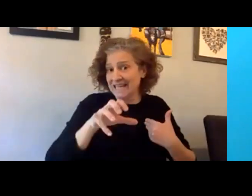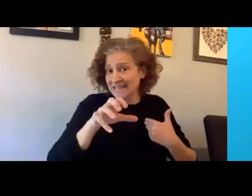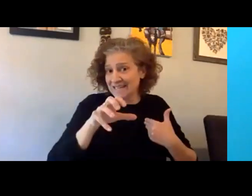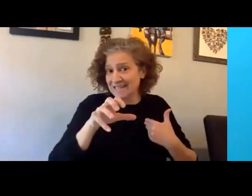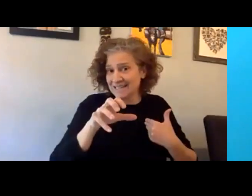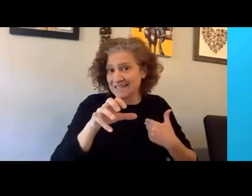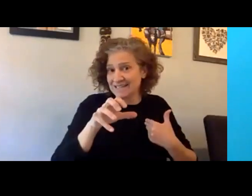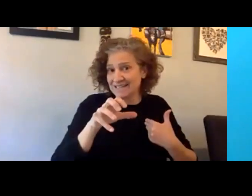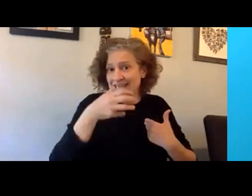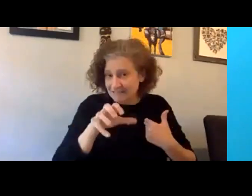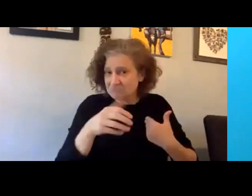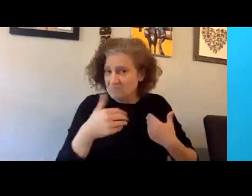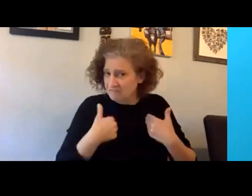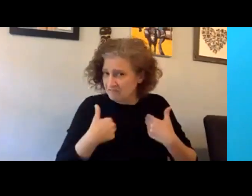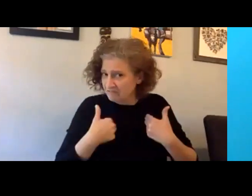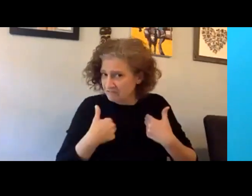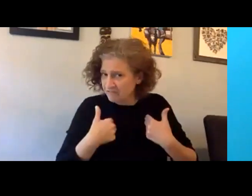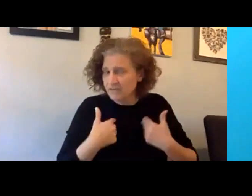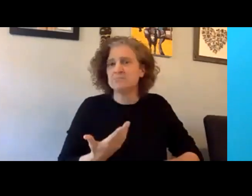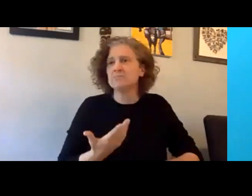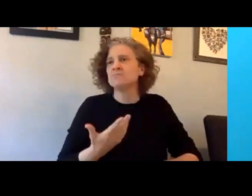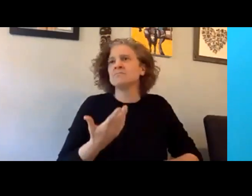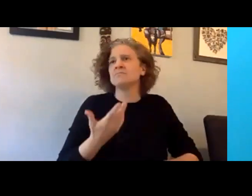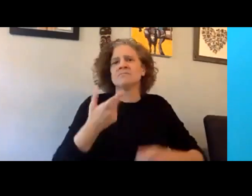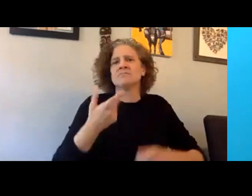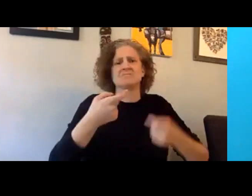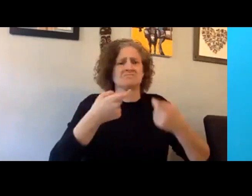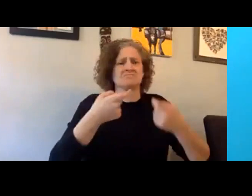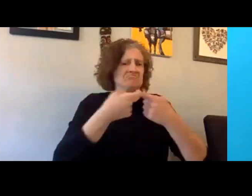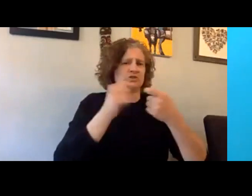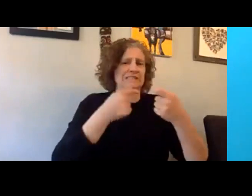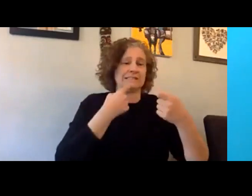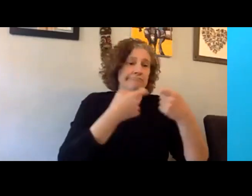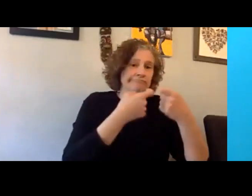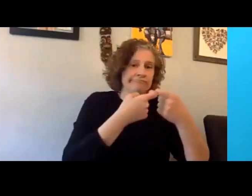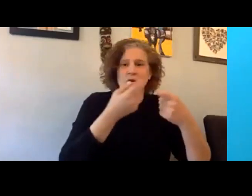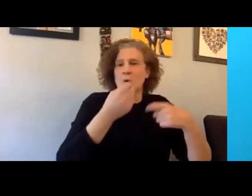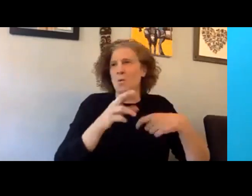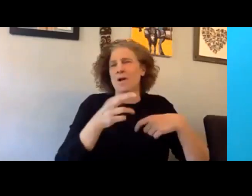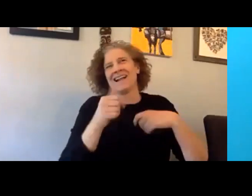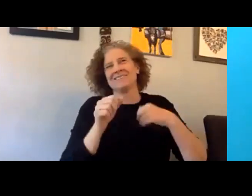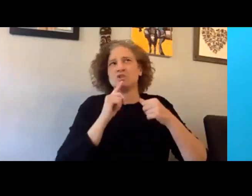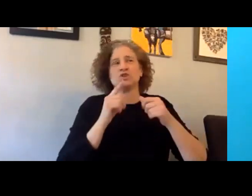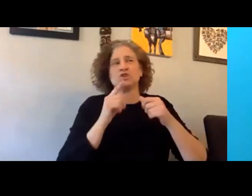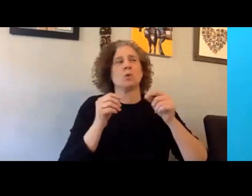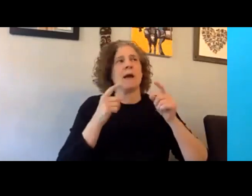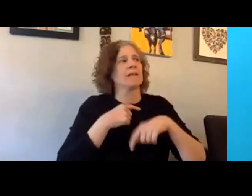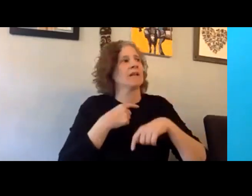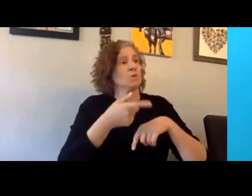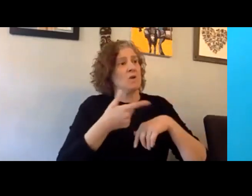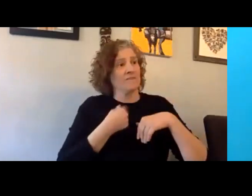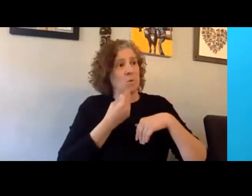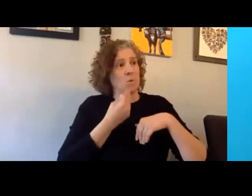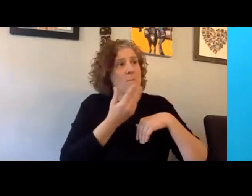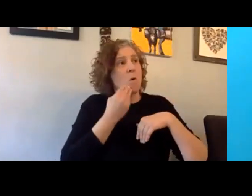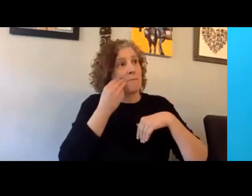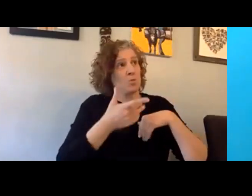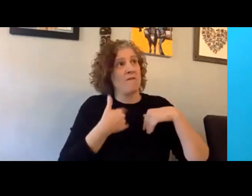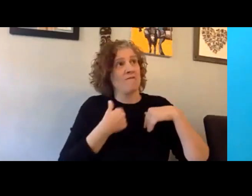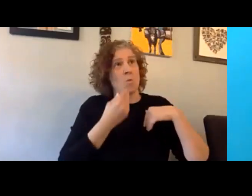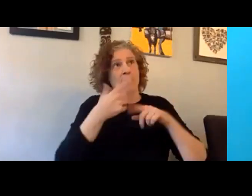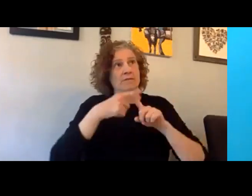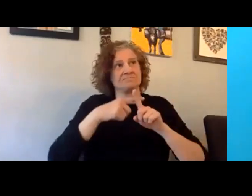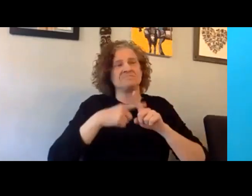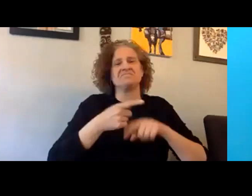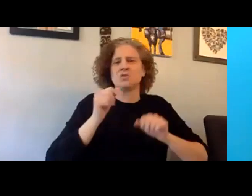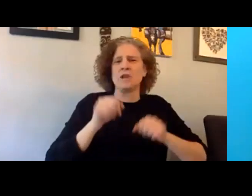Do you have heat like this? Do you have it? Do you have heat? You can say electric or gas. Do